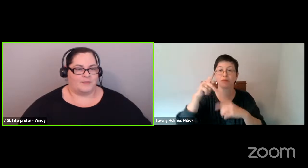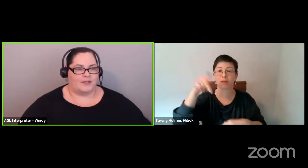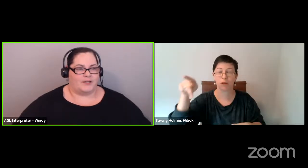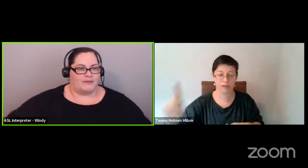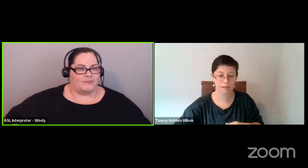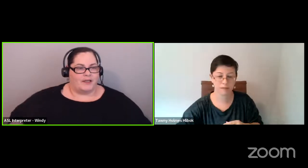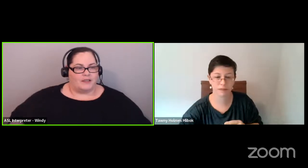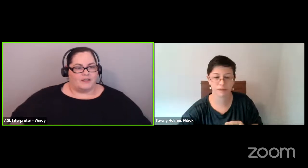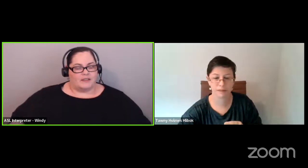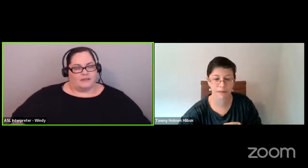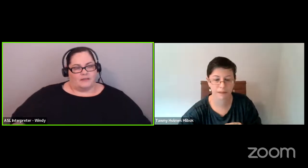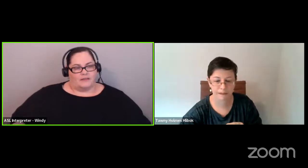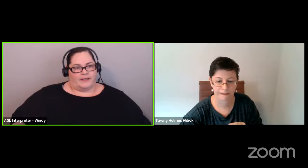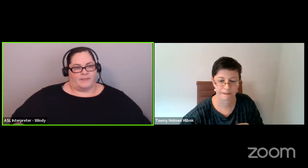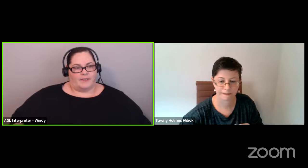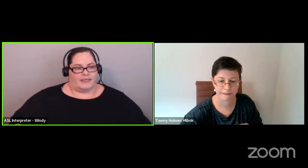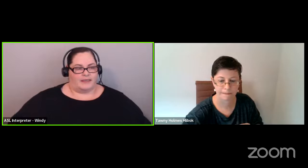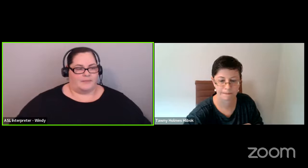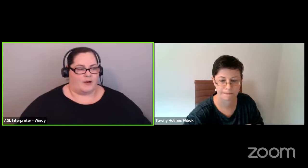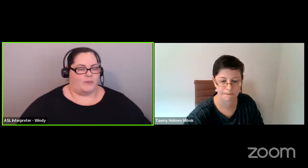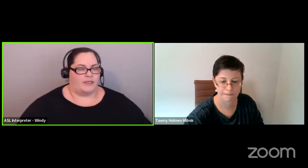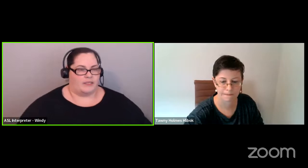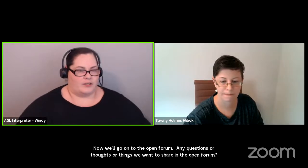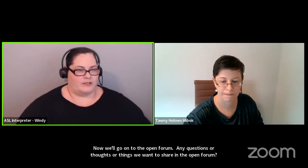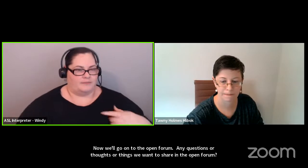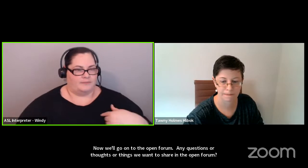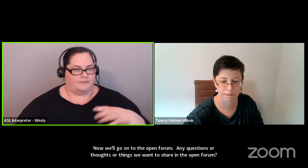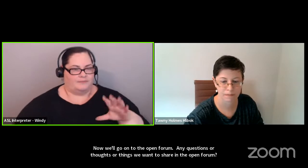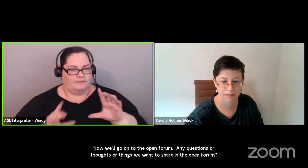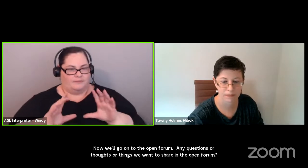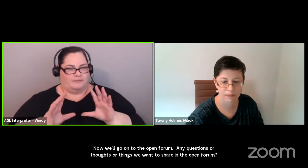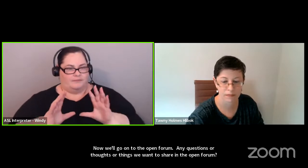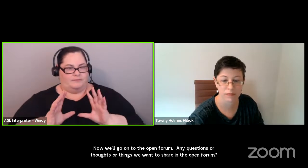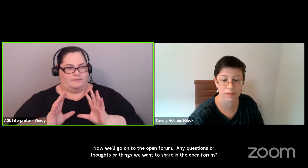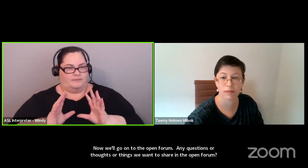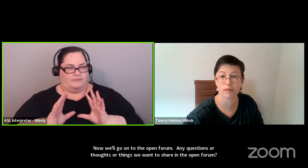Okay, looks better now. All right, I'm gonna get the PowerPoint started.